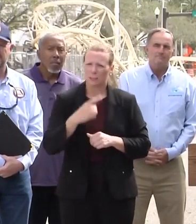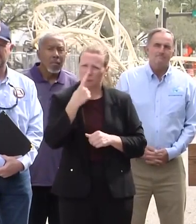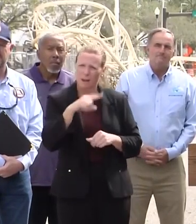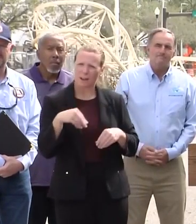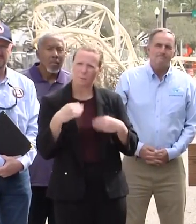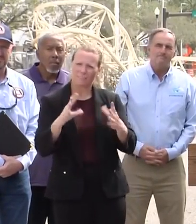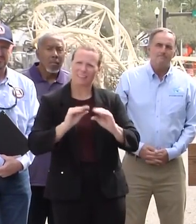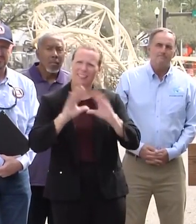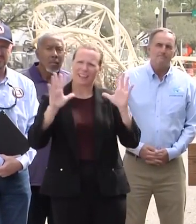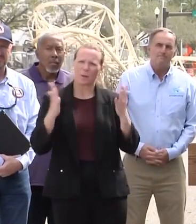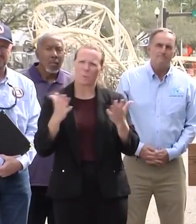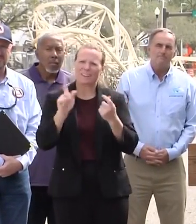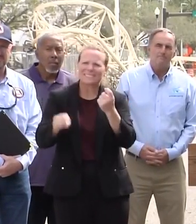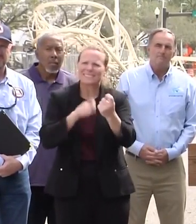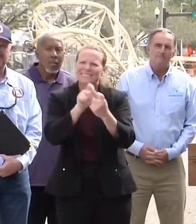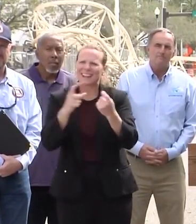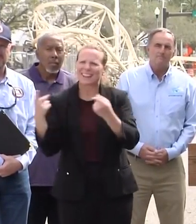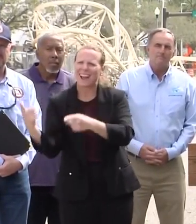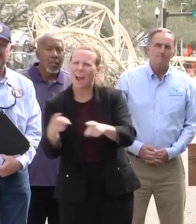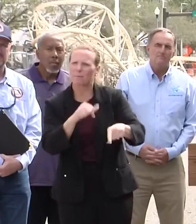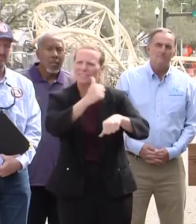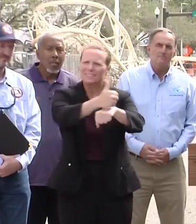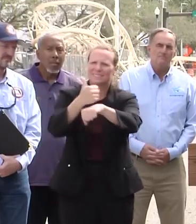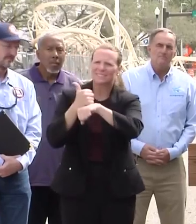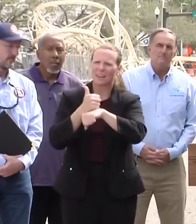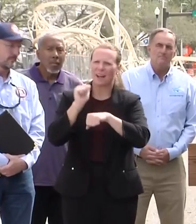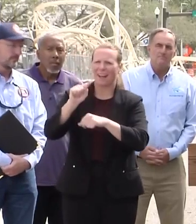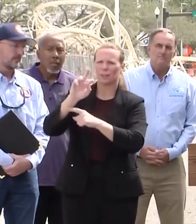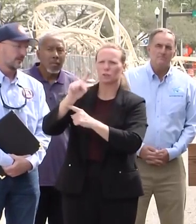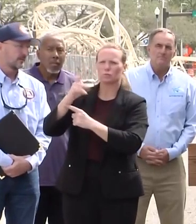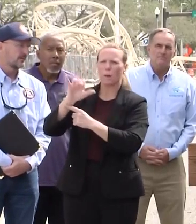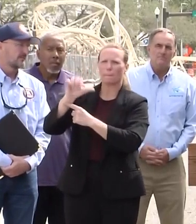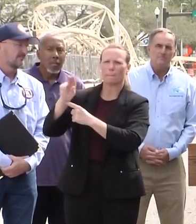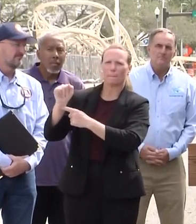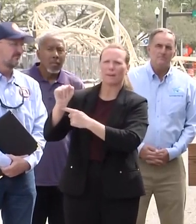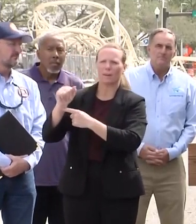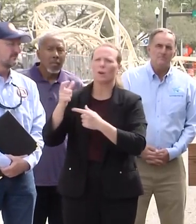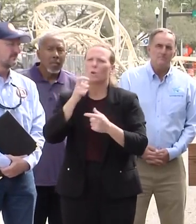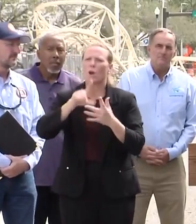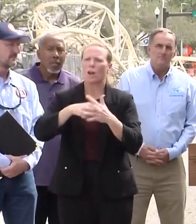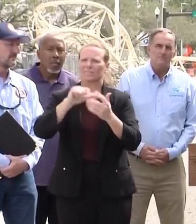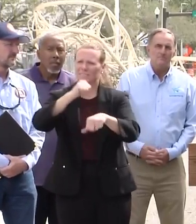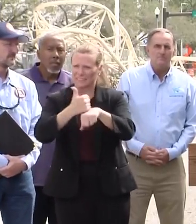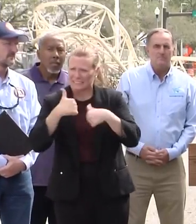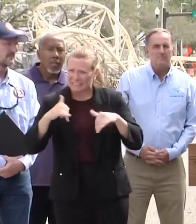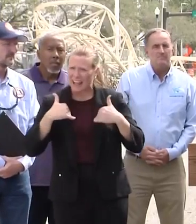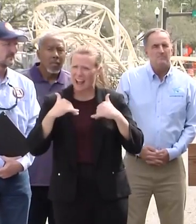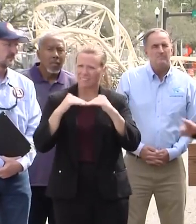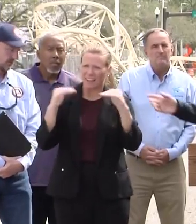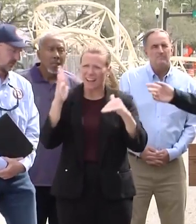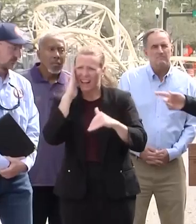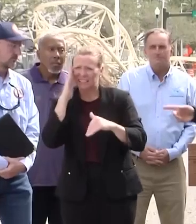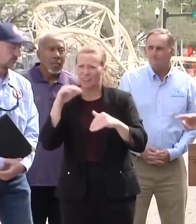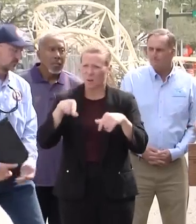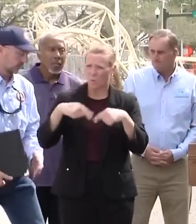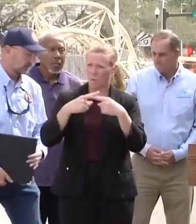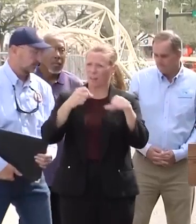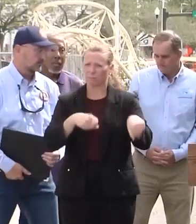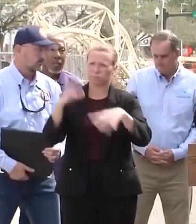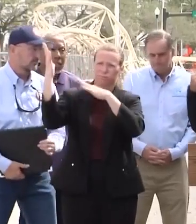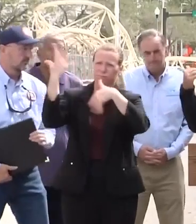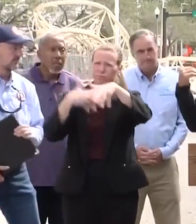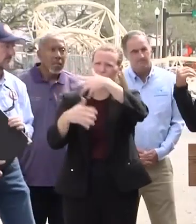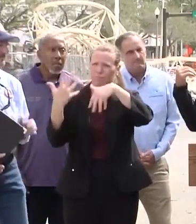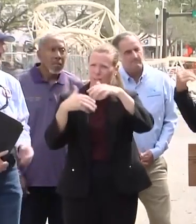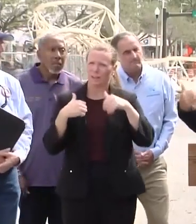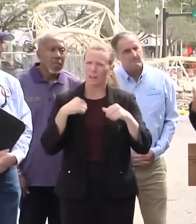exactly happened with the staging at the Trop. Who was originally staged there and were there still cots inside when the roof was blown off? Kevin can do that. The only thing